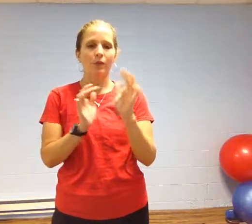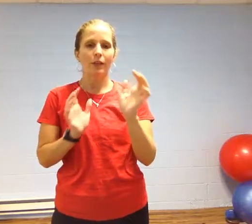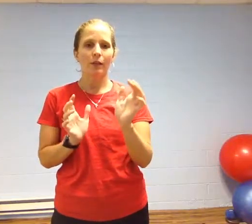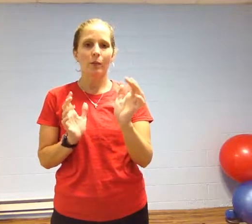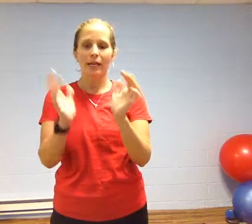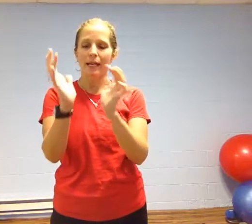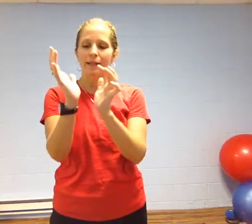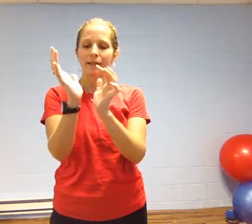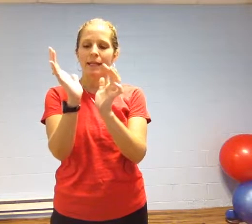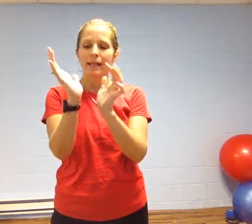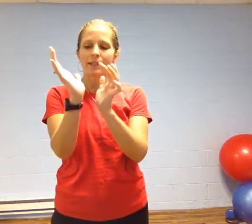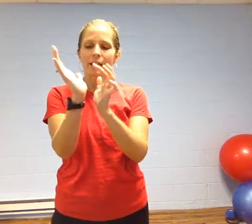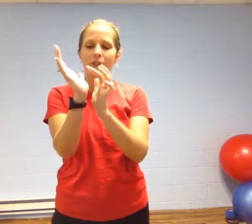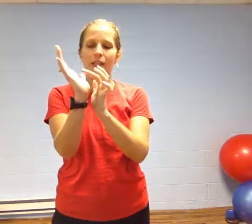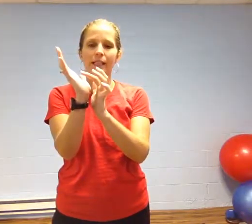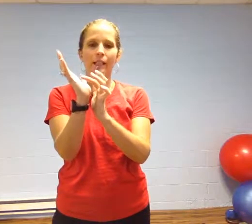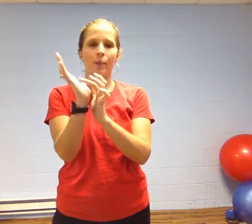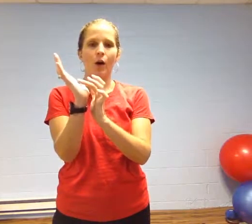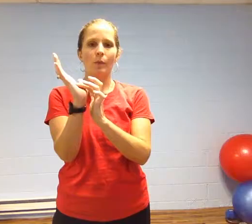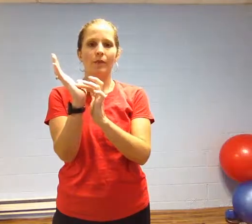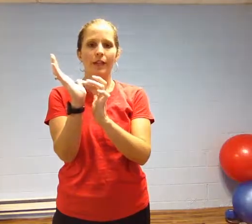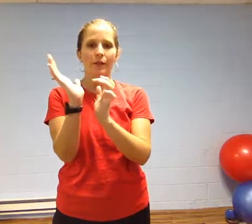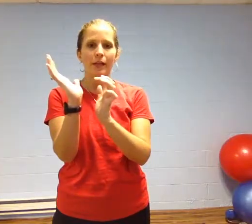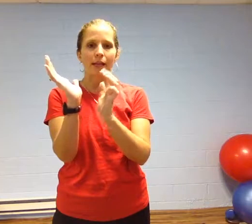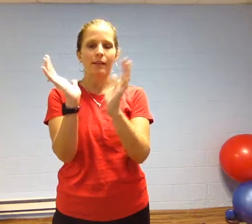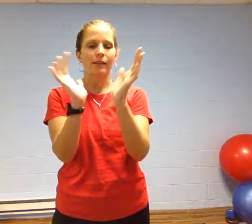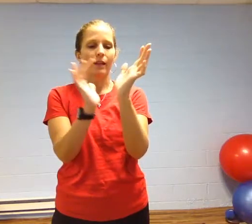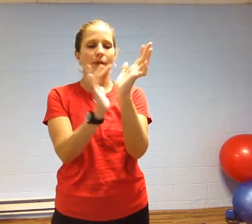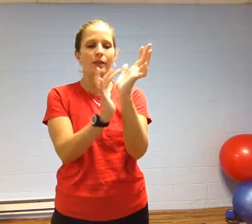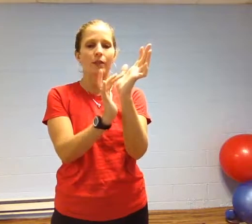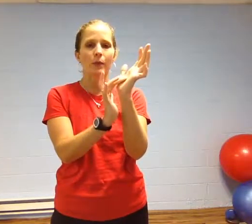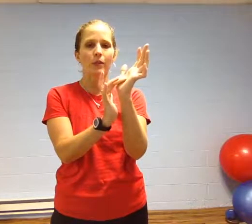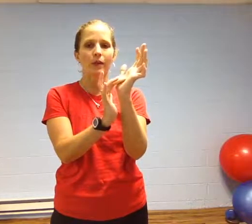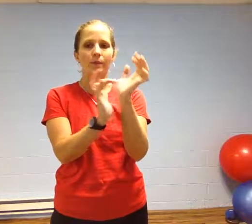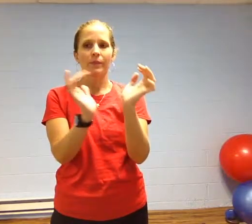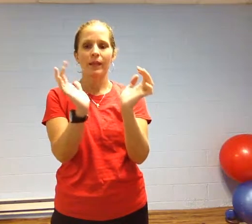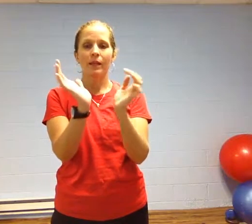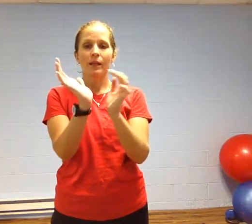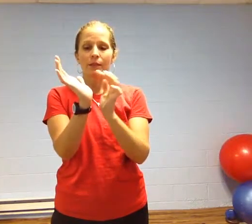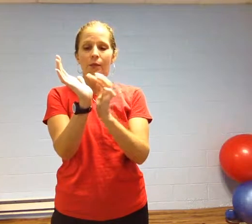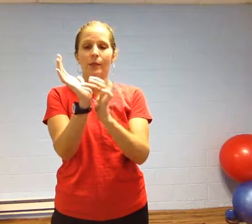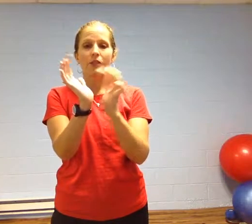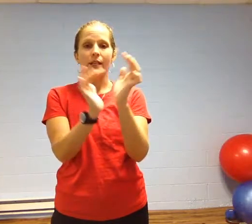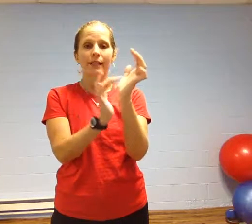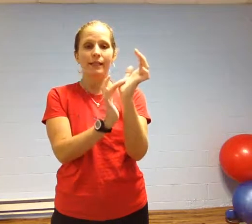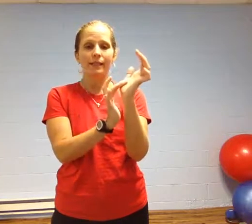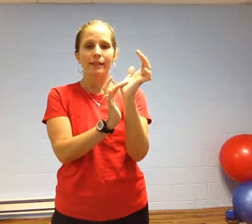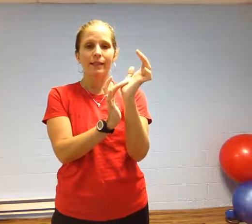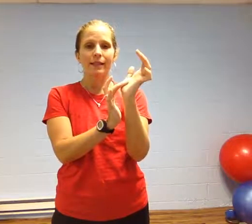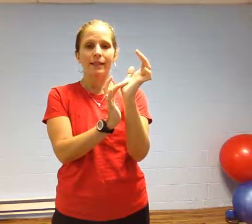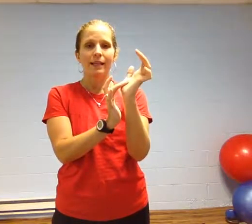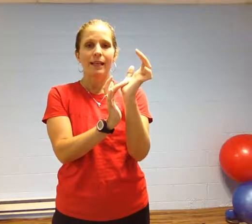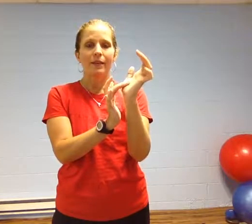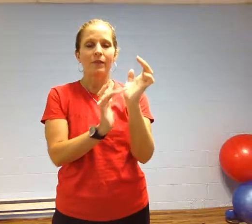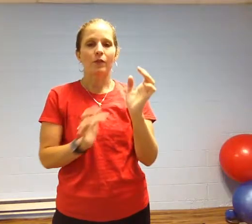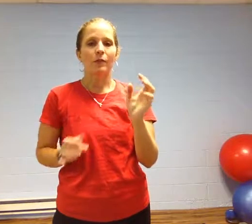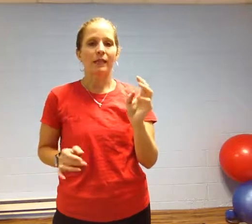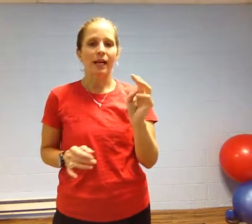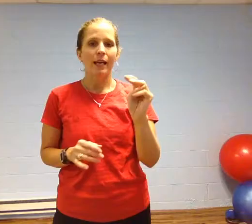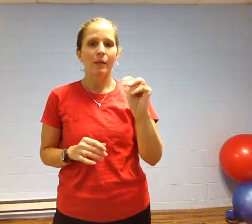on one hand and touch it against the palm of the other hand and then switch them. So it'll be Jesus. And then for the Messiah, we're going to make